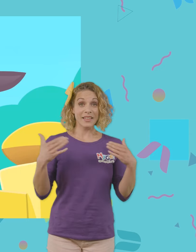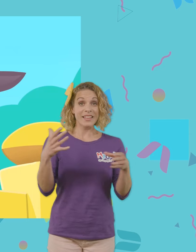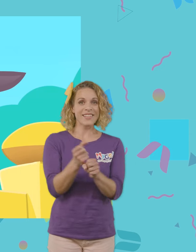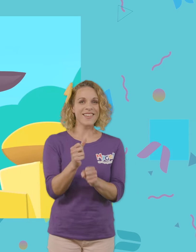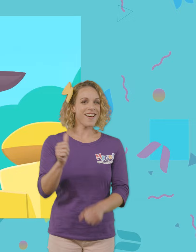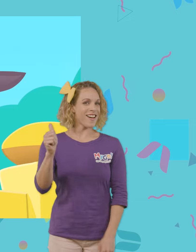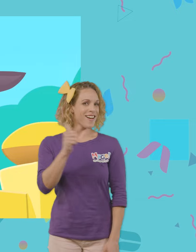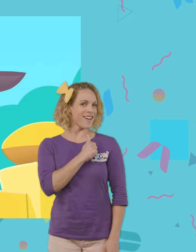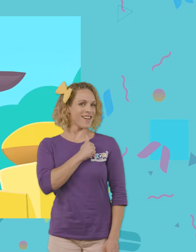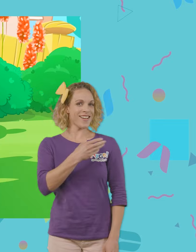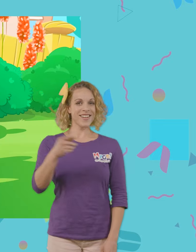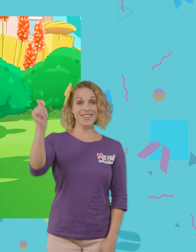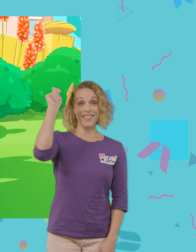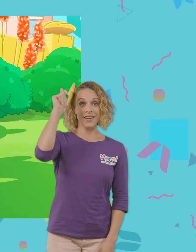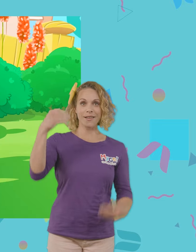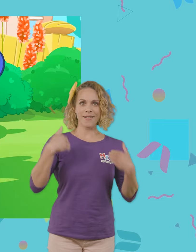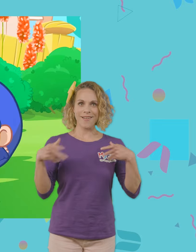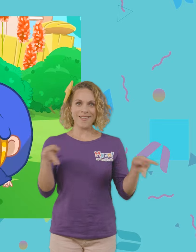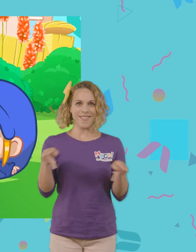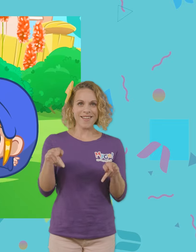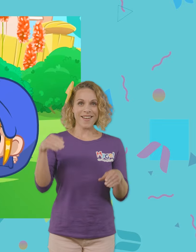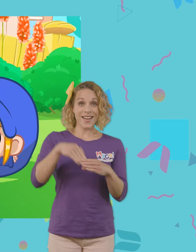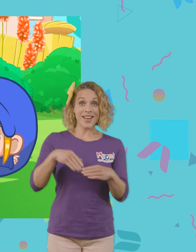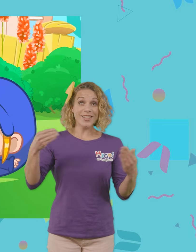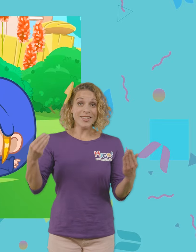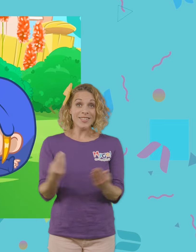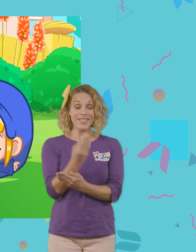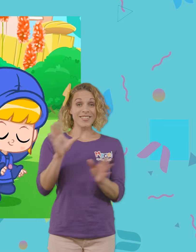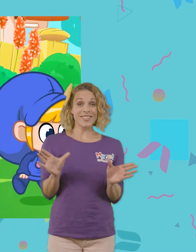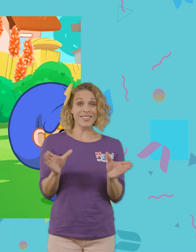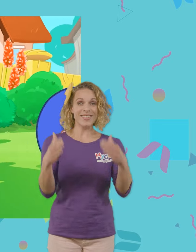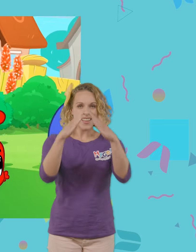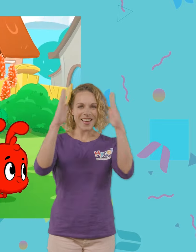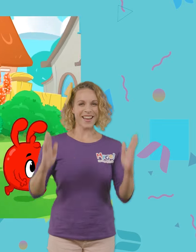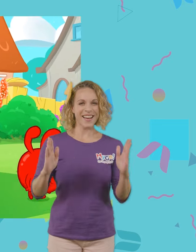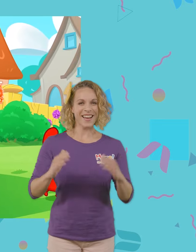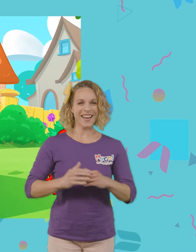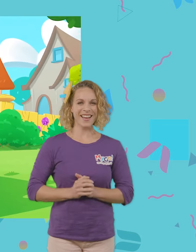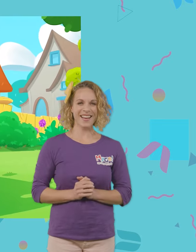and Troy and have a party in our new clubhouse.